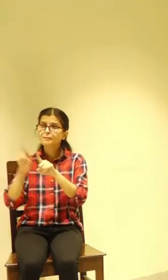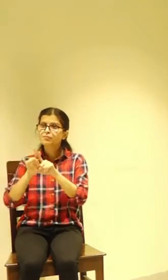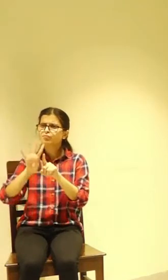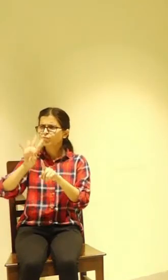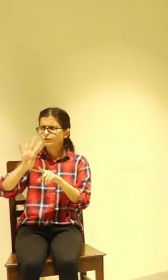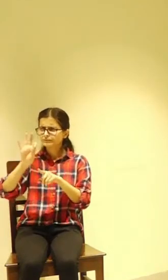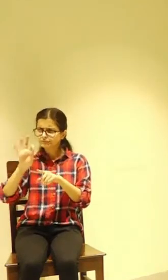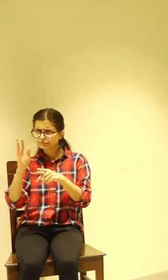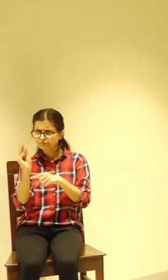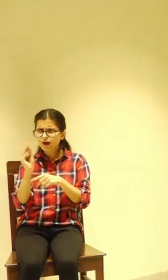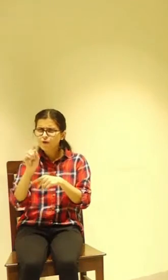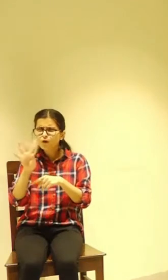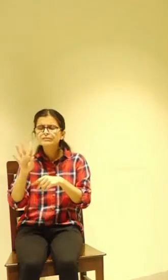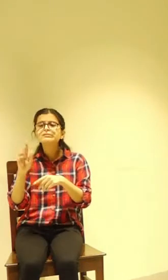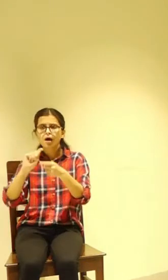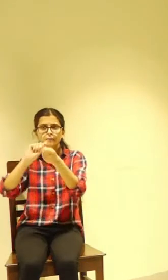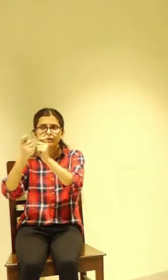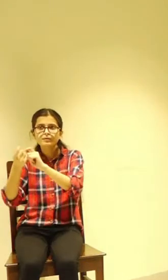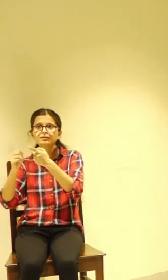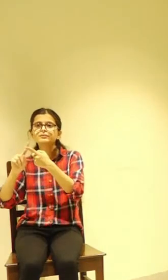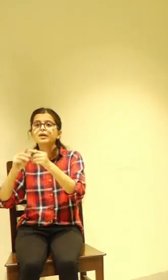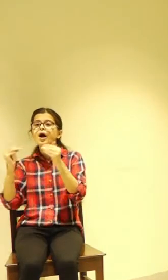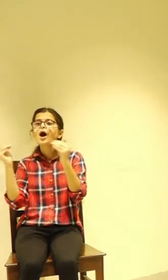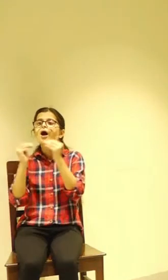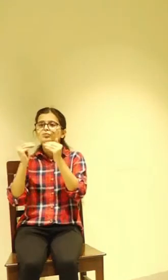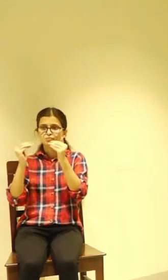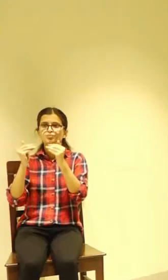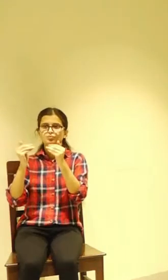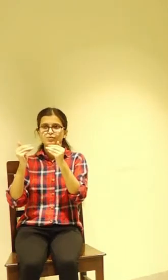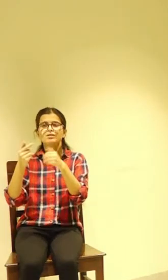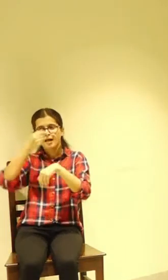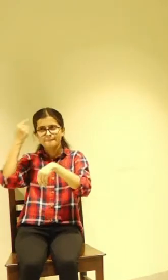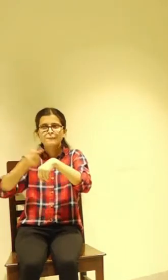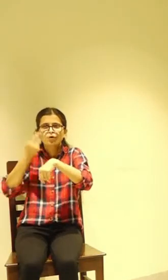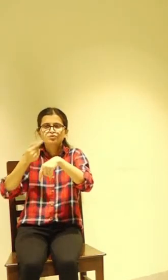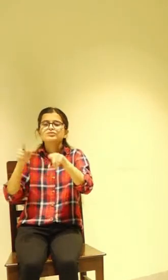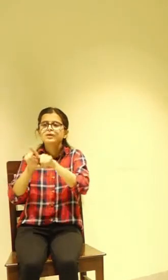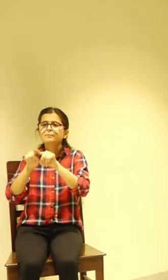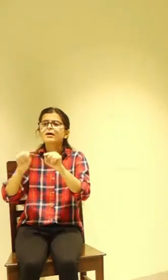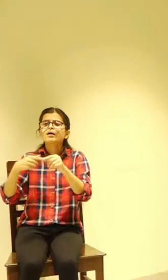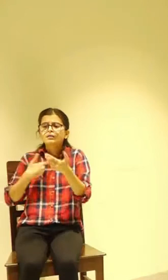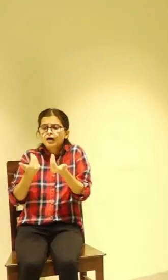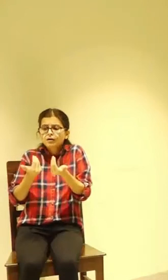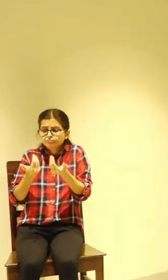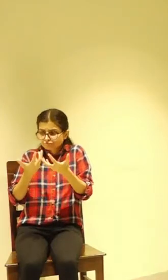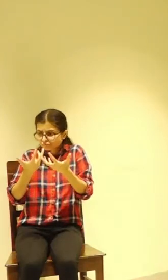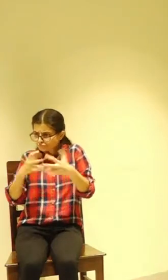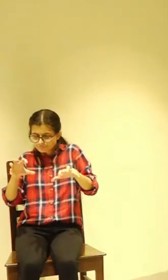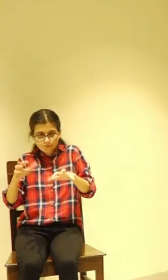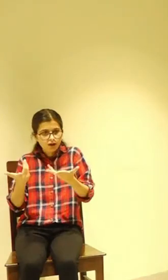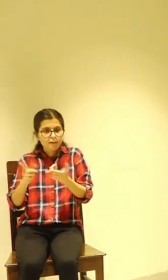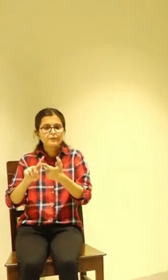the 14th Amendment has an equal protection clause and a due process clause. Yeah. So that's why it was together, and only in the end it was separated. Yes, but would you feel like